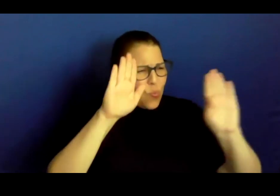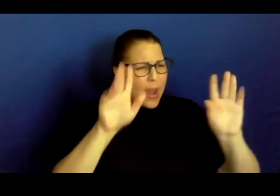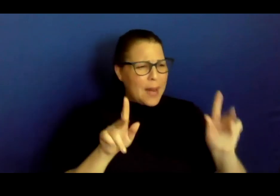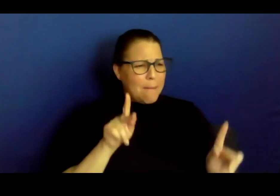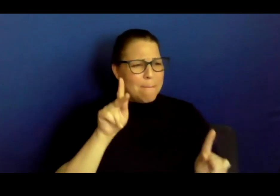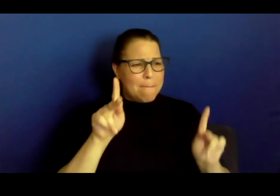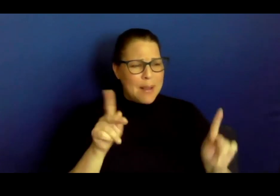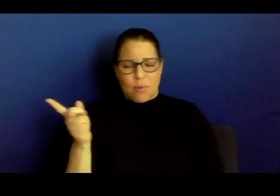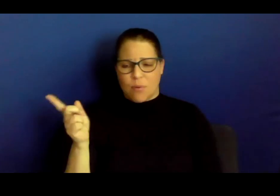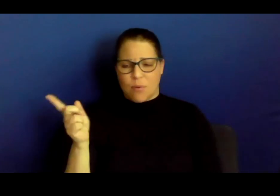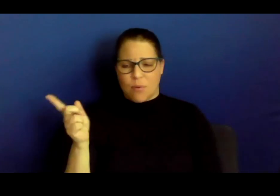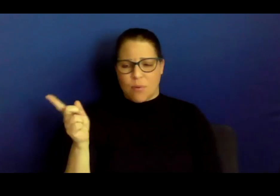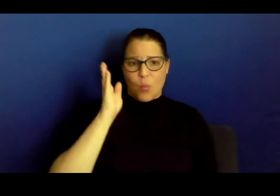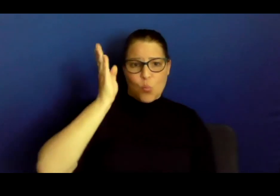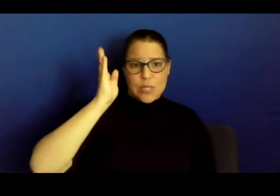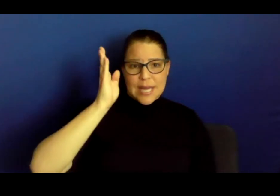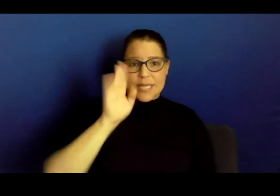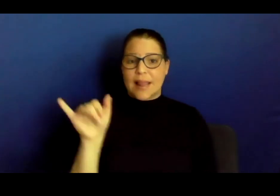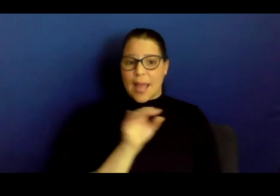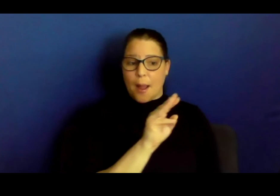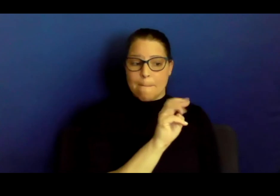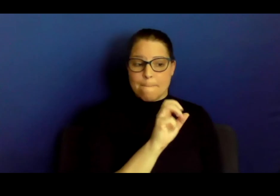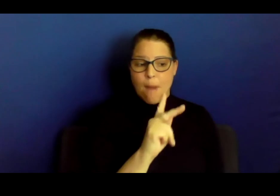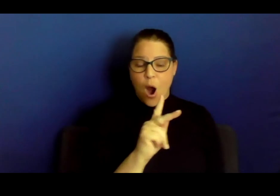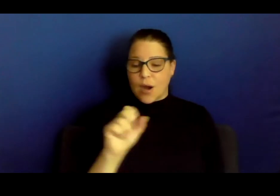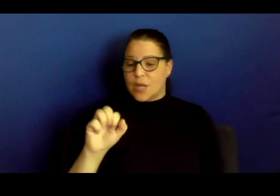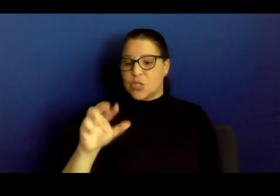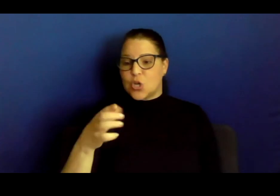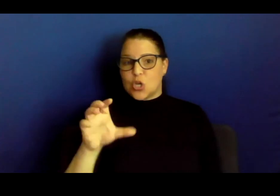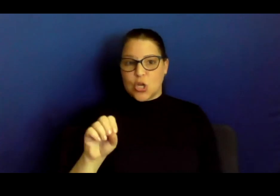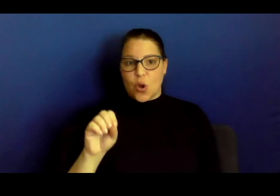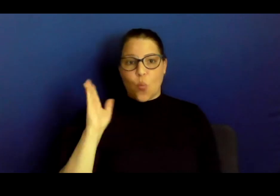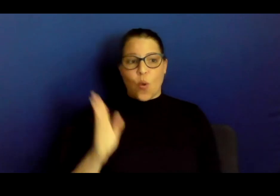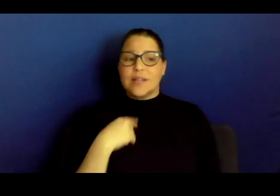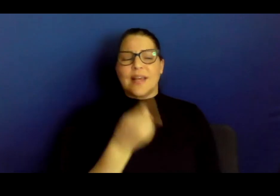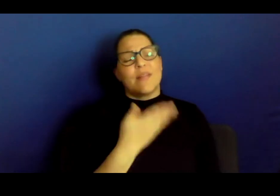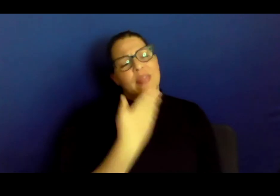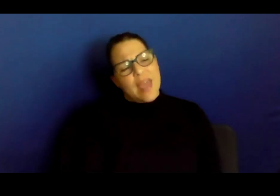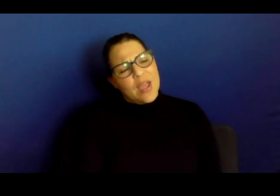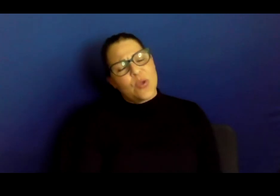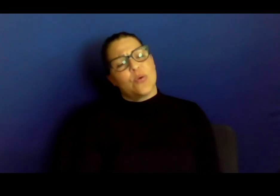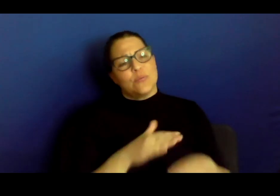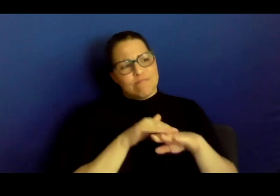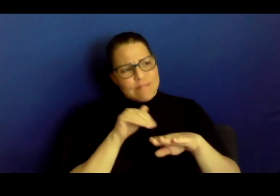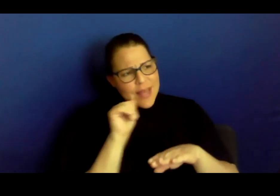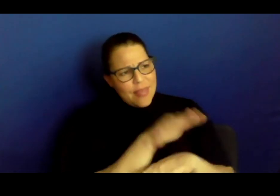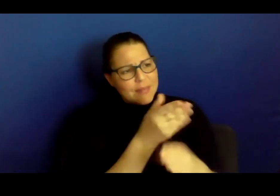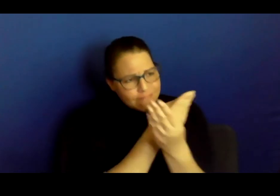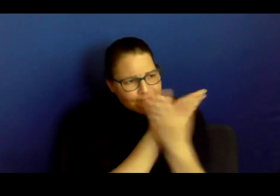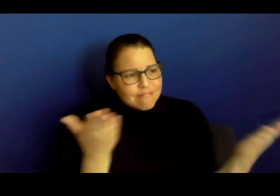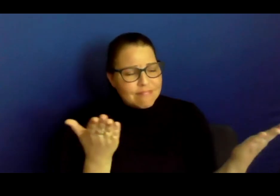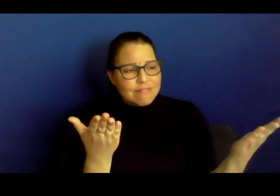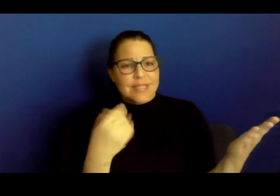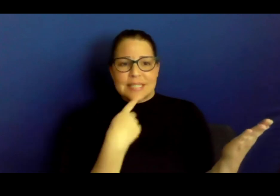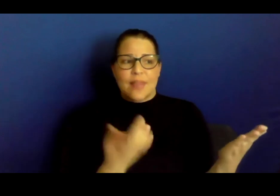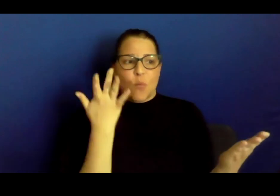presented, for example, with Mark and Sergio, we will follow up with a thank you, right? And telling them why it